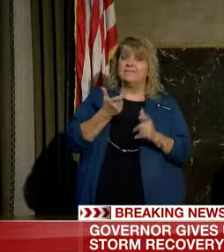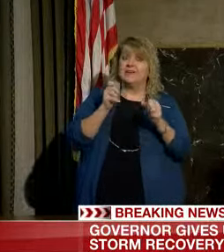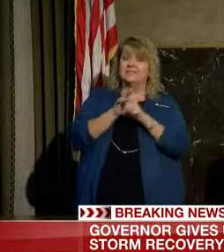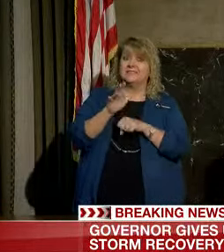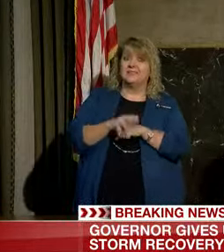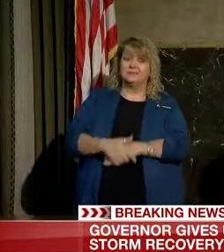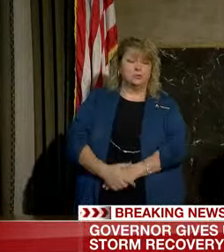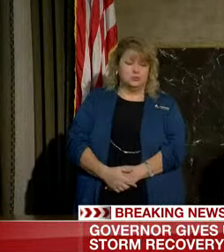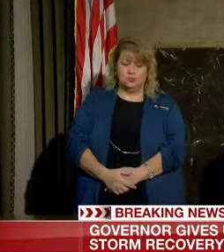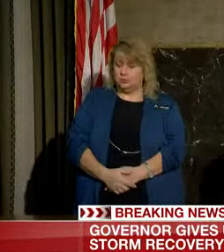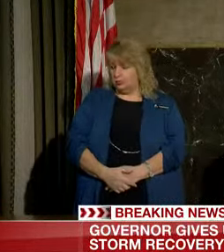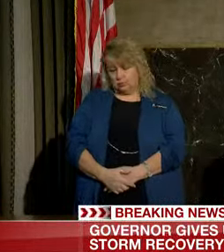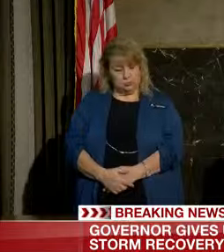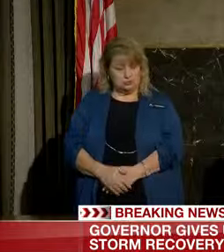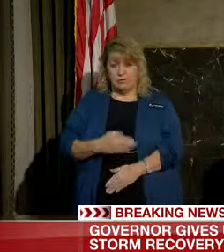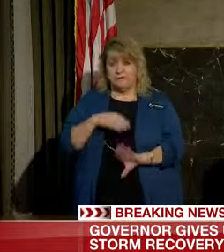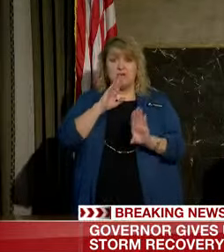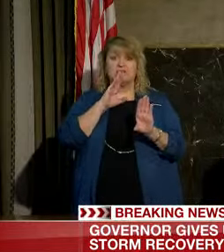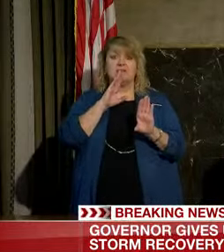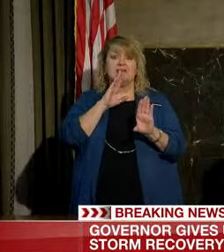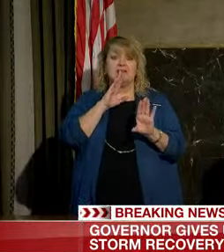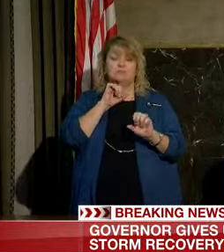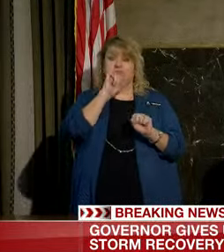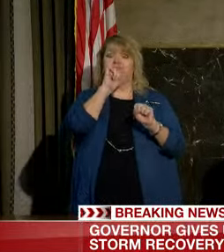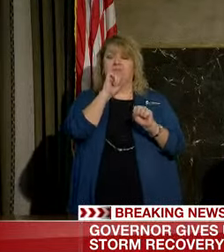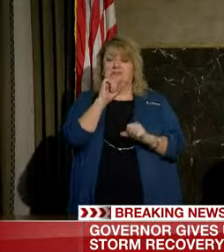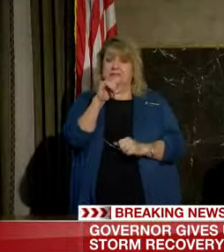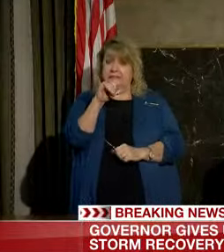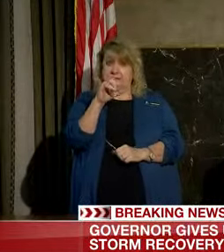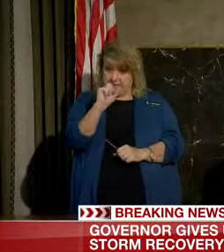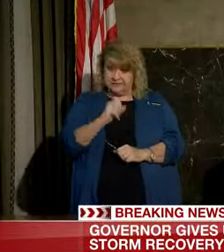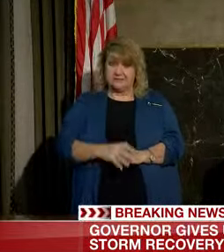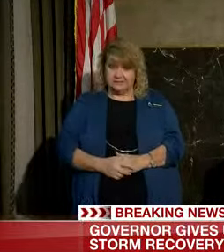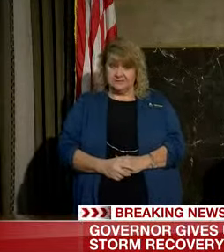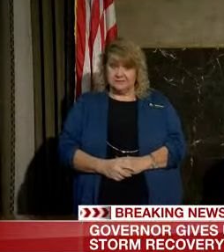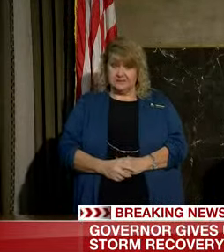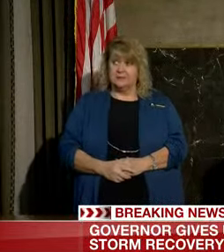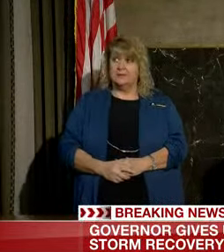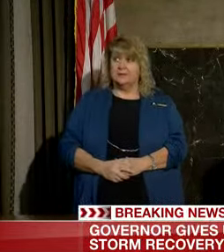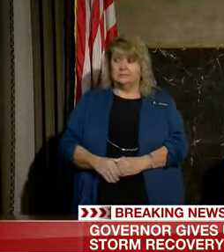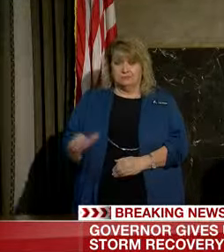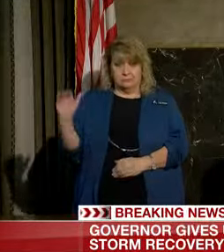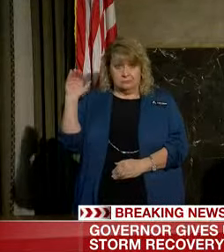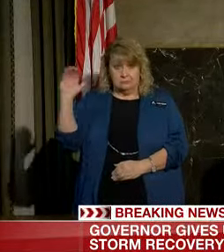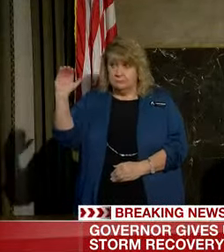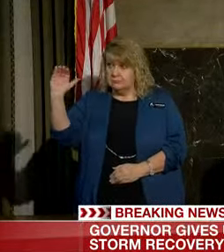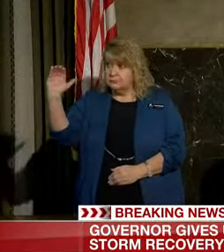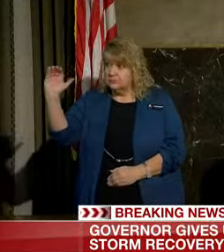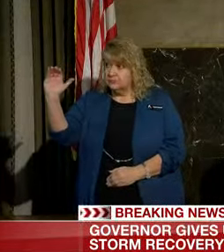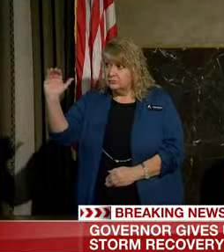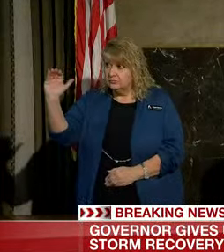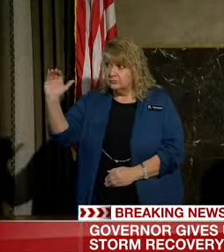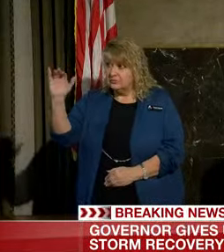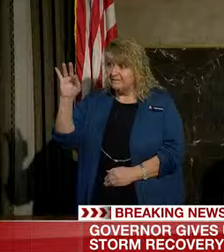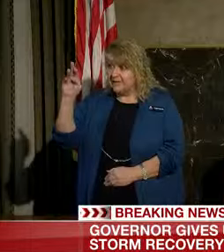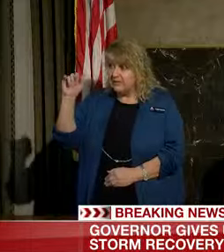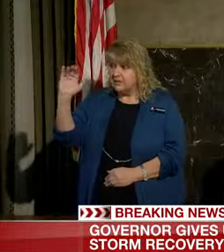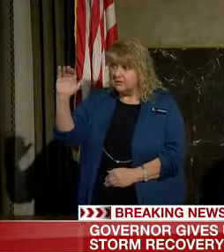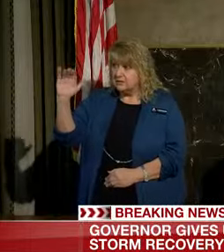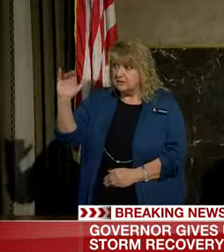involved. But I believe we're going to see some movement on that very soon, and I think you're going to see it on the